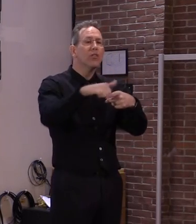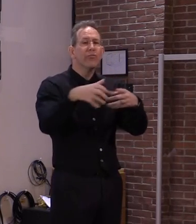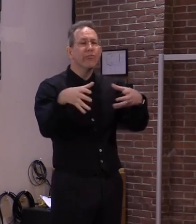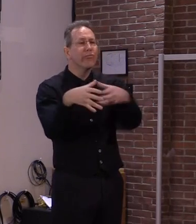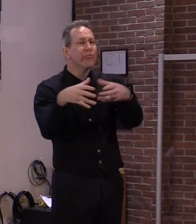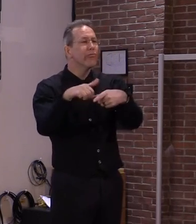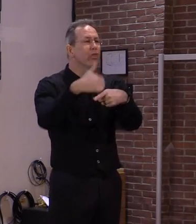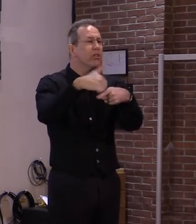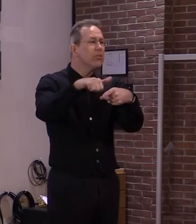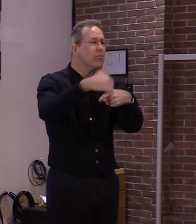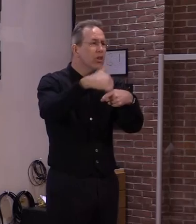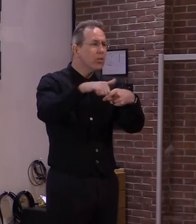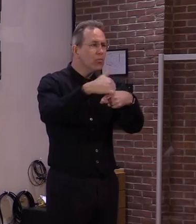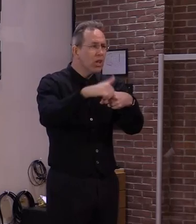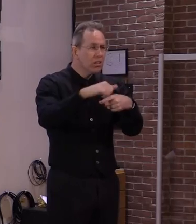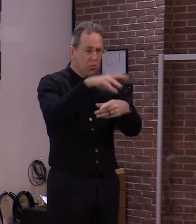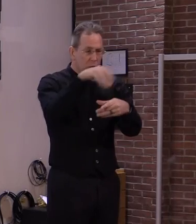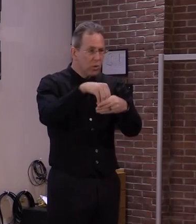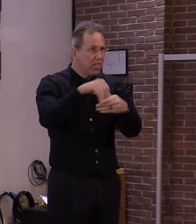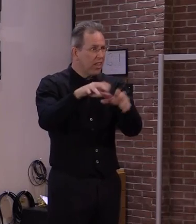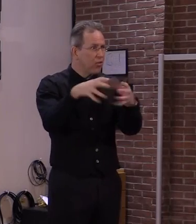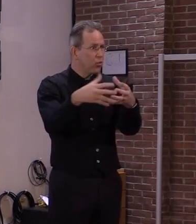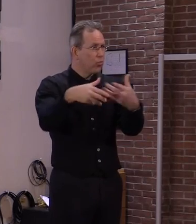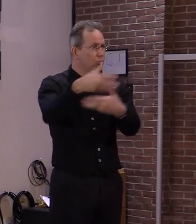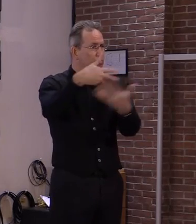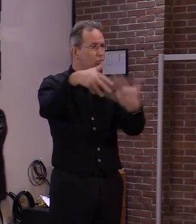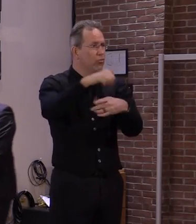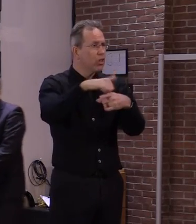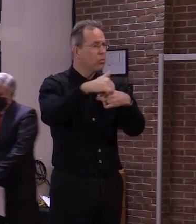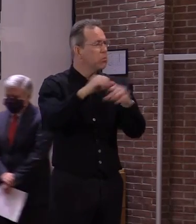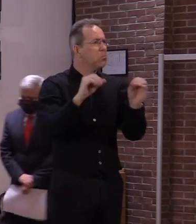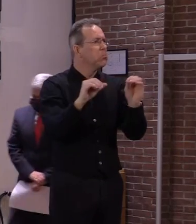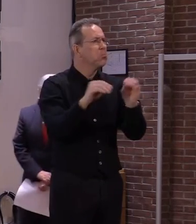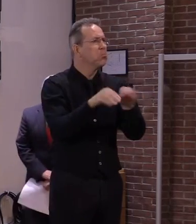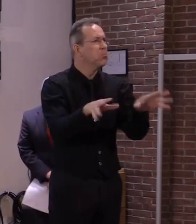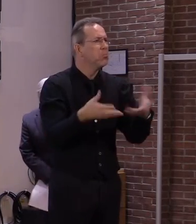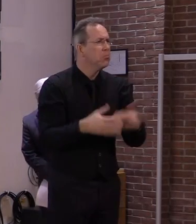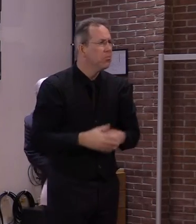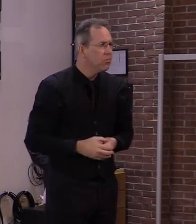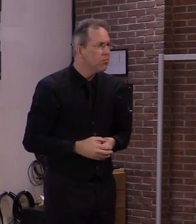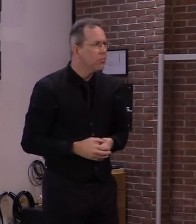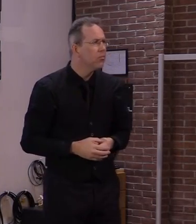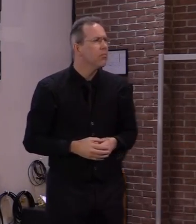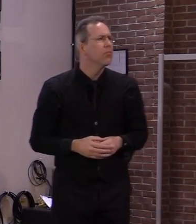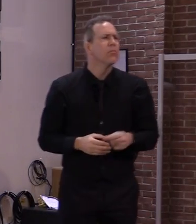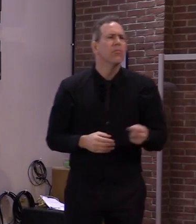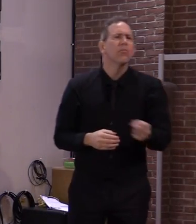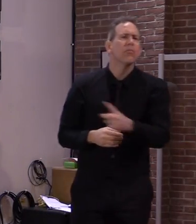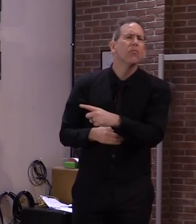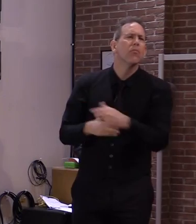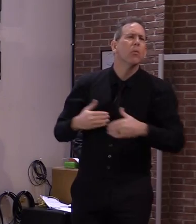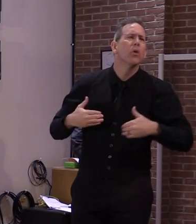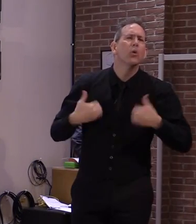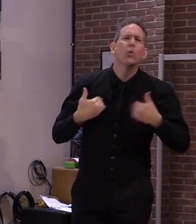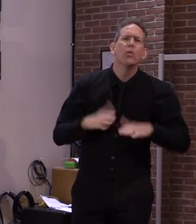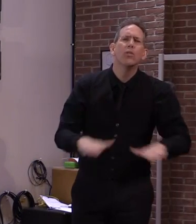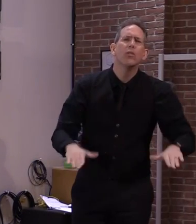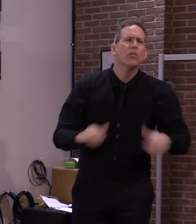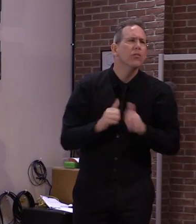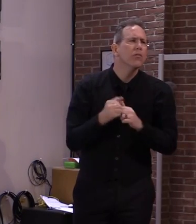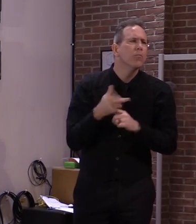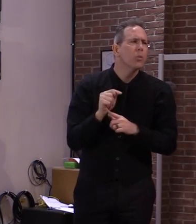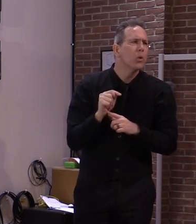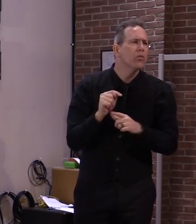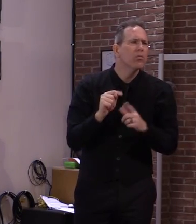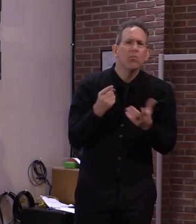themselves. And I mean, youth sports, same thing. We haven't seen any breakouts at, for instance, the hockey rinks or the